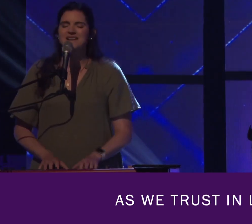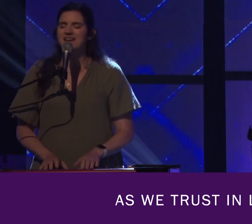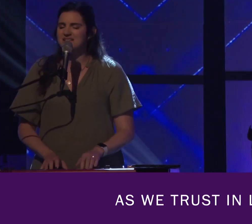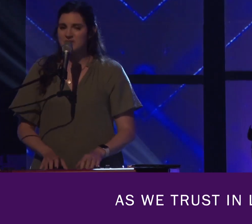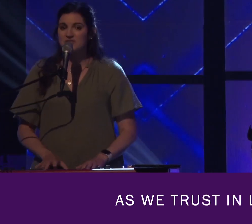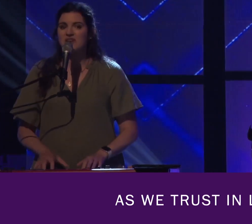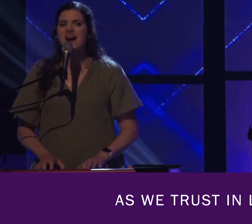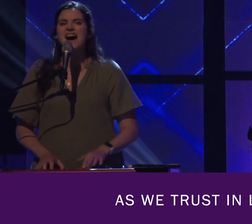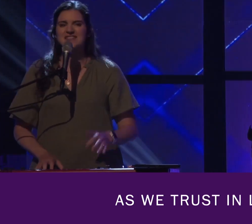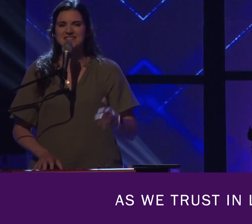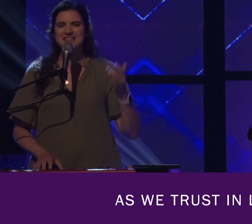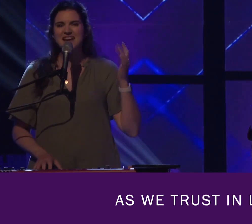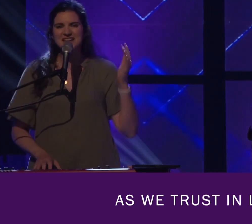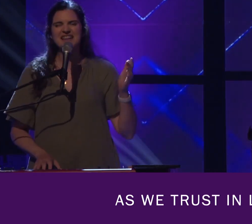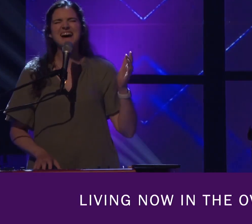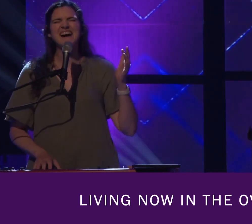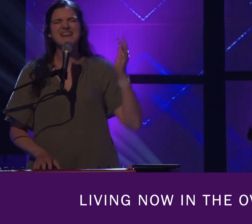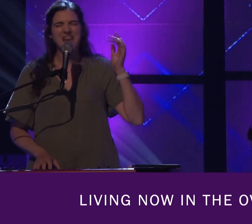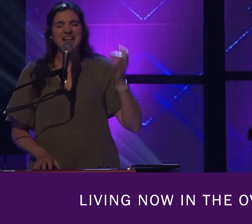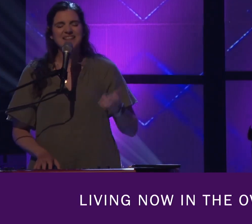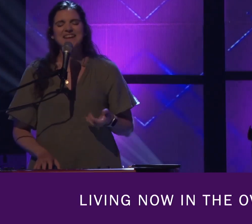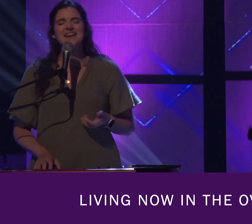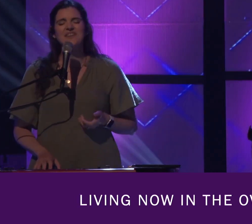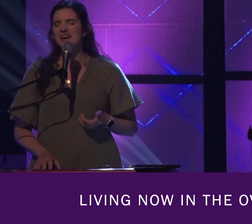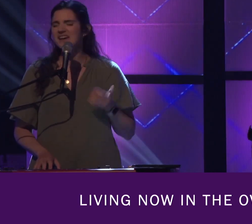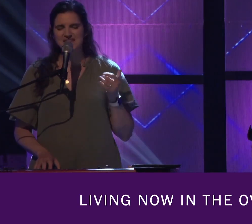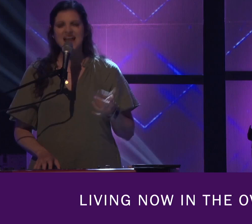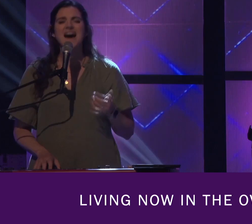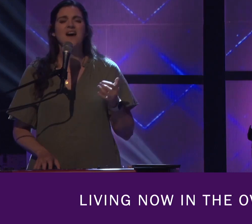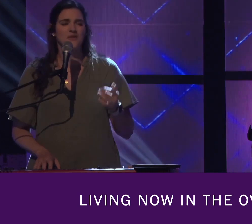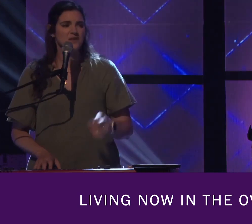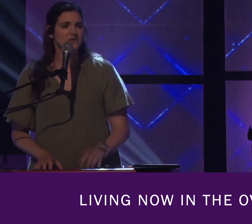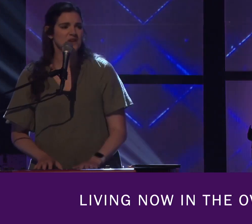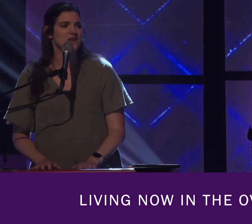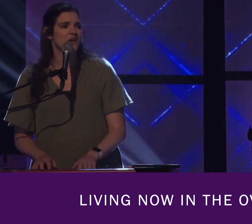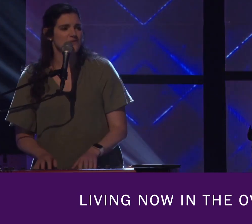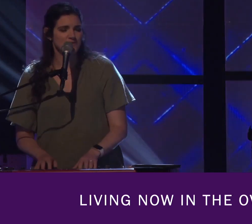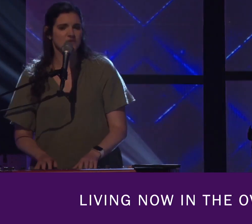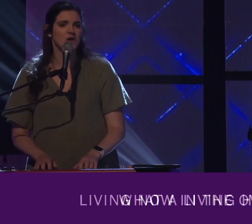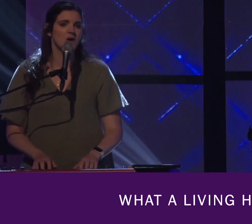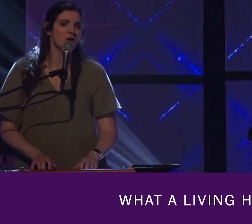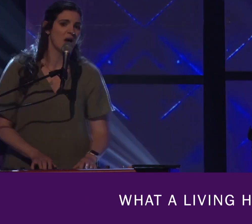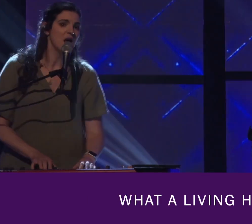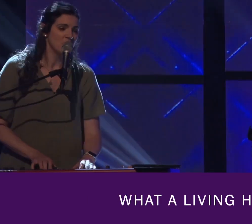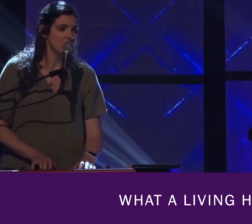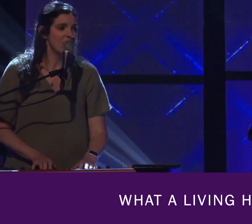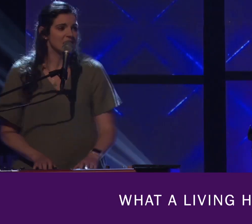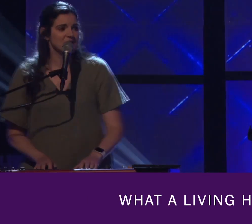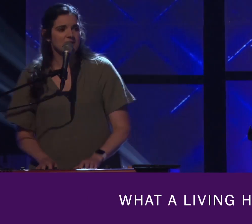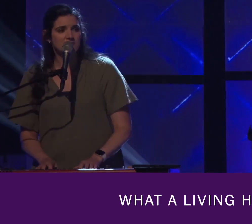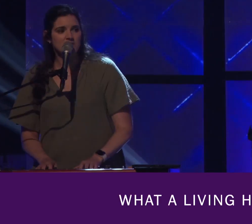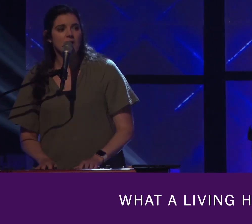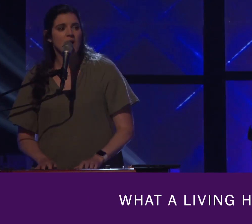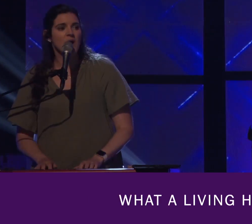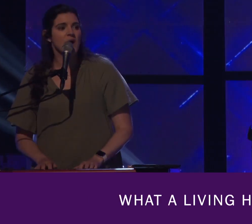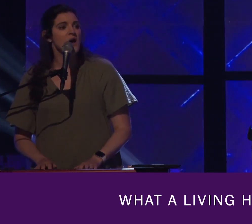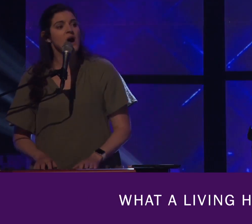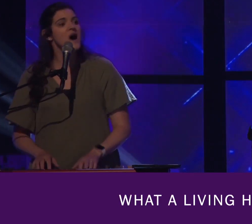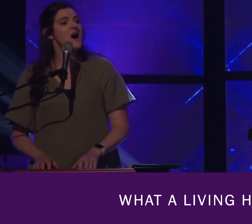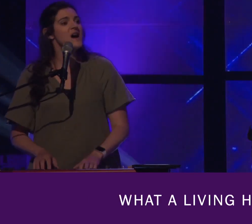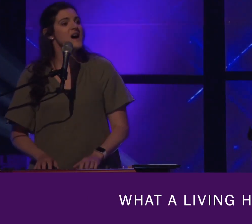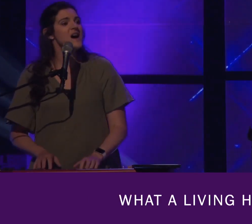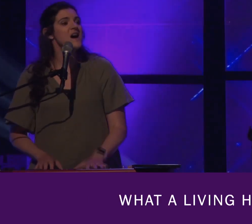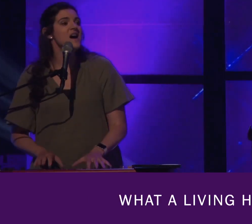be as we trust in love, living now in the overflow. What a living hope.